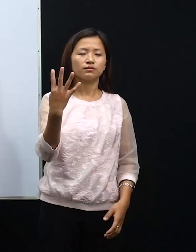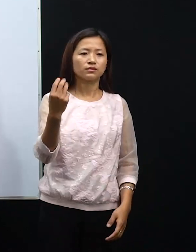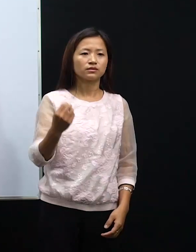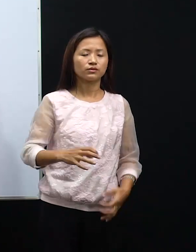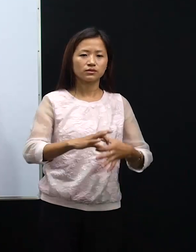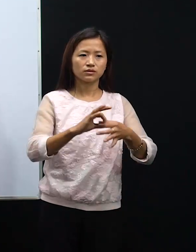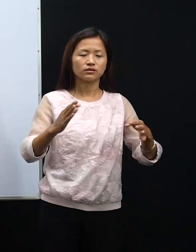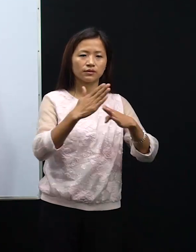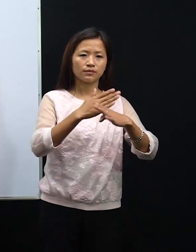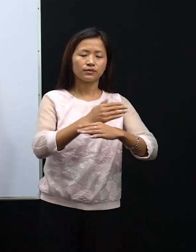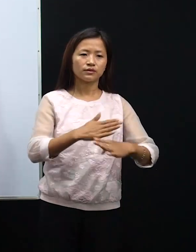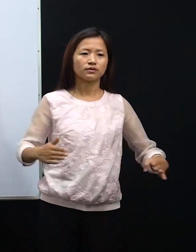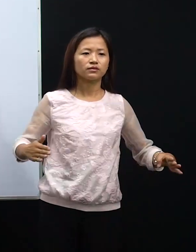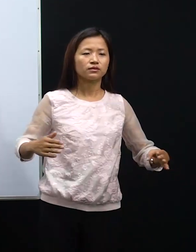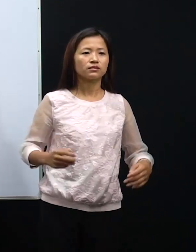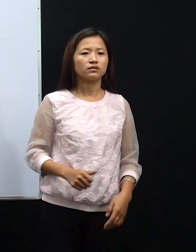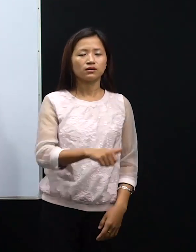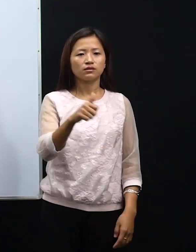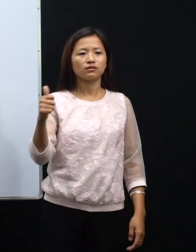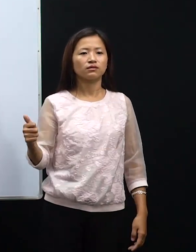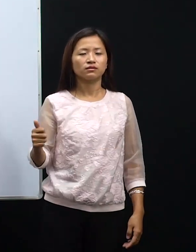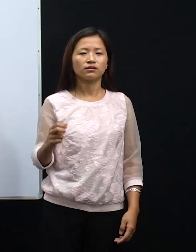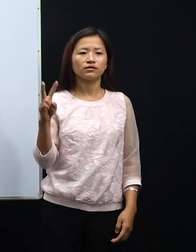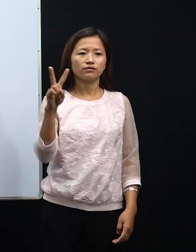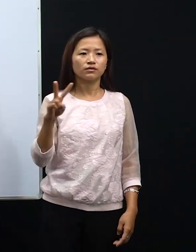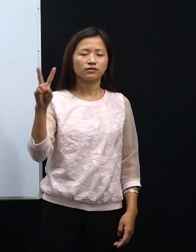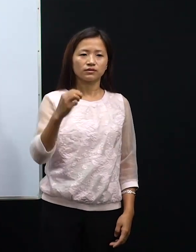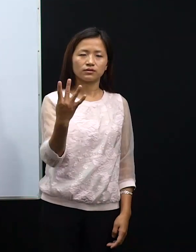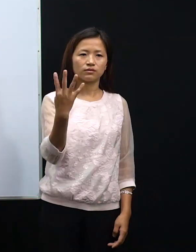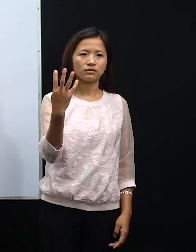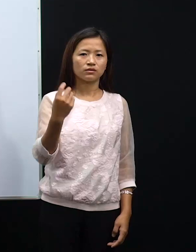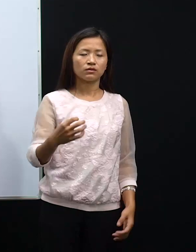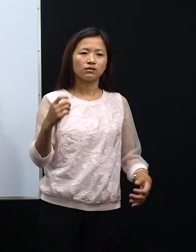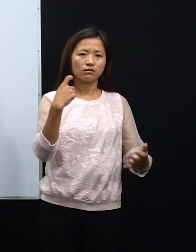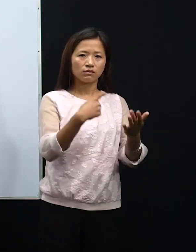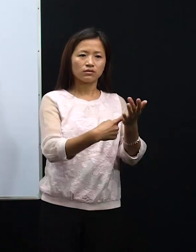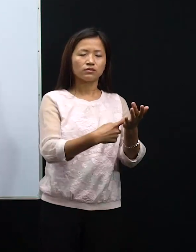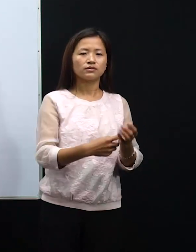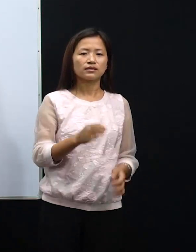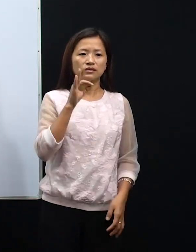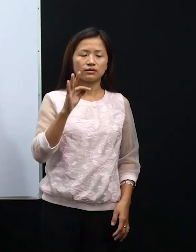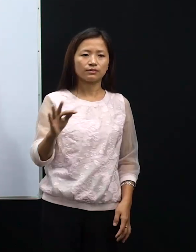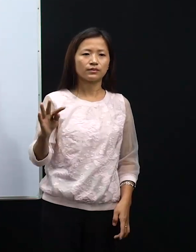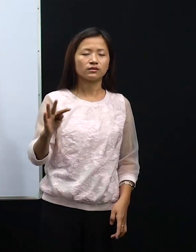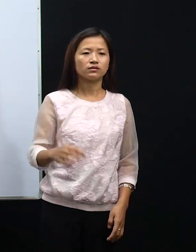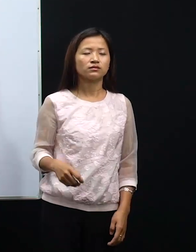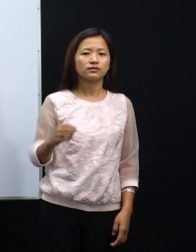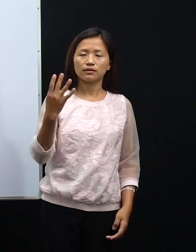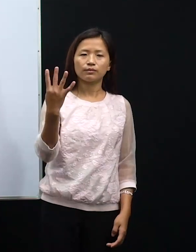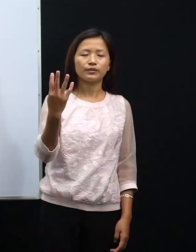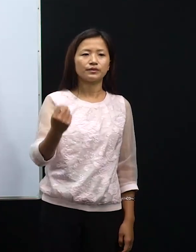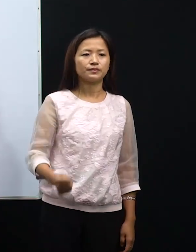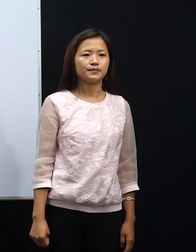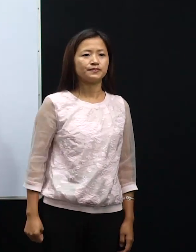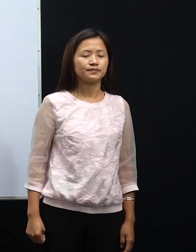are separated by another variable and number or a simple number. Okay, so